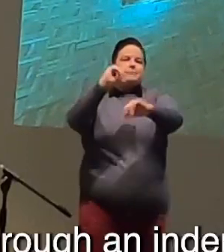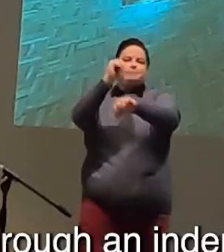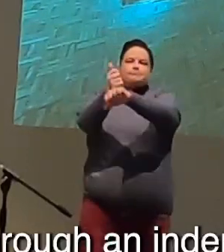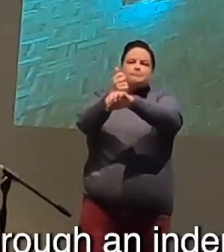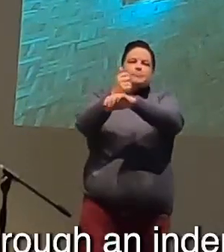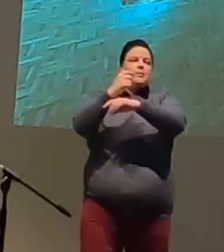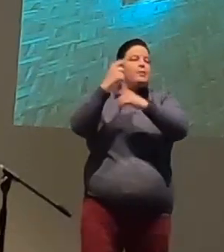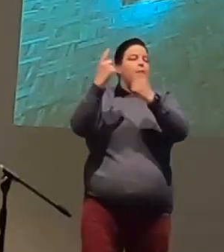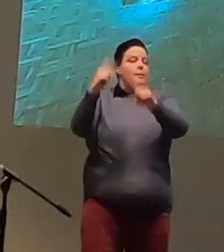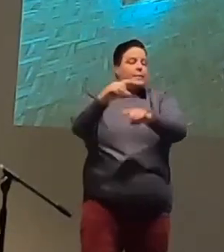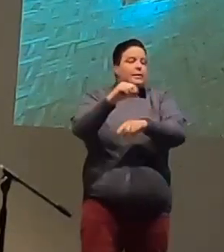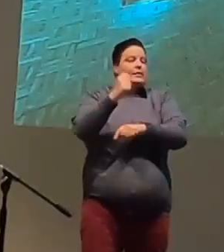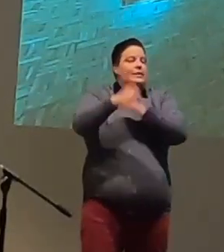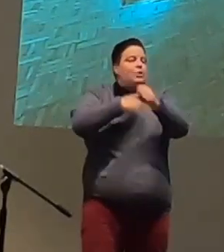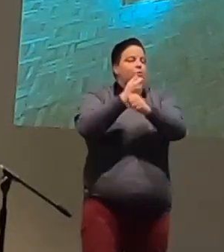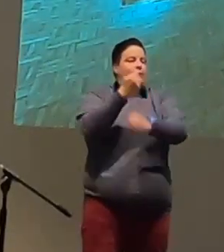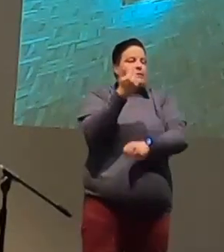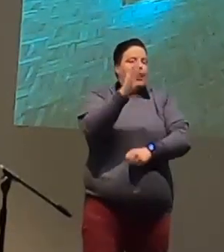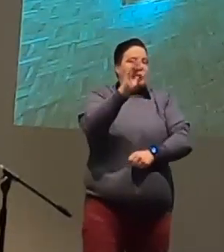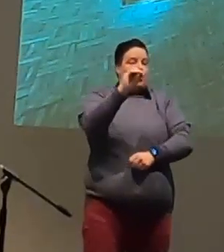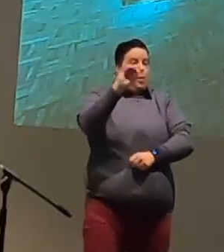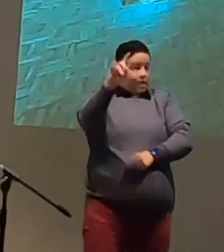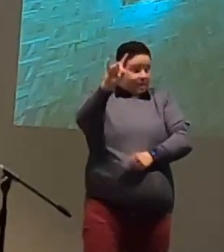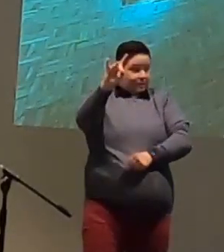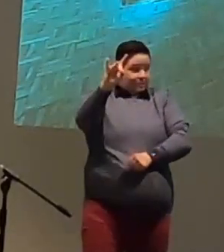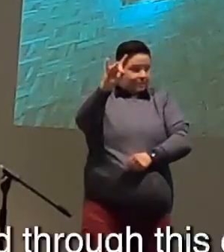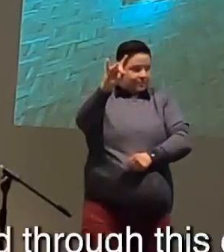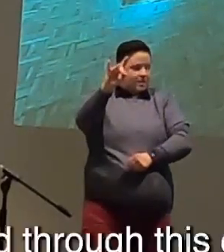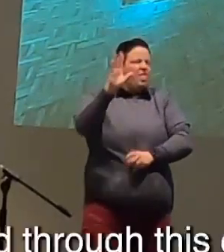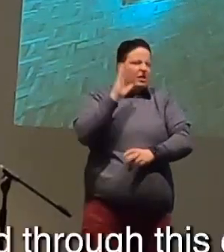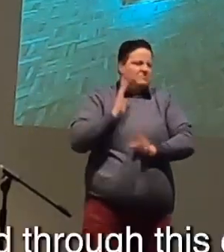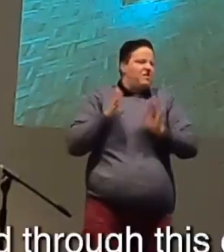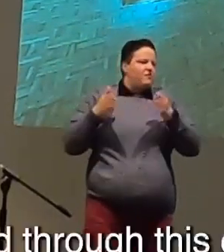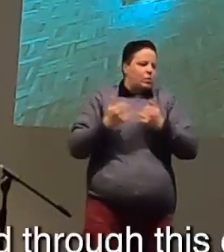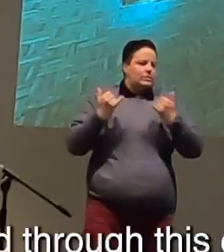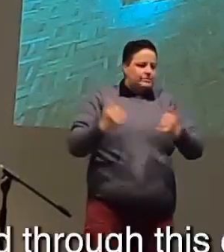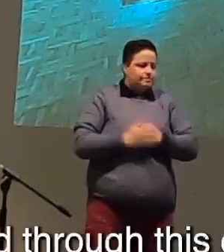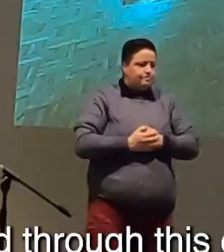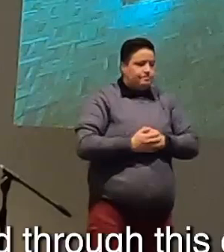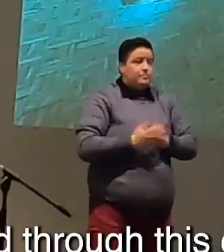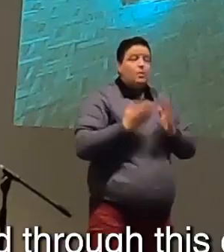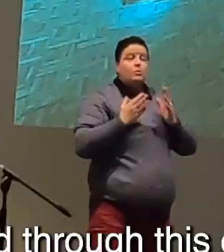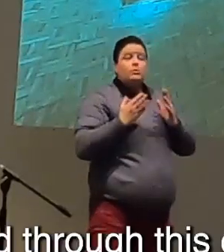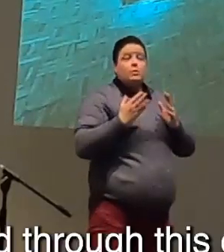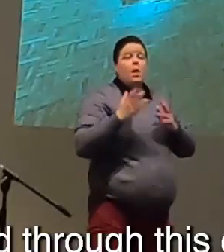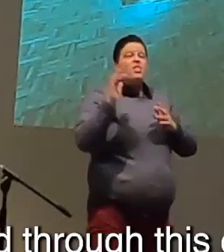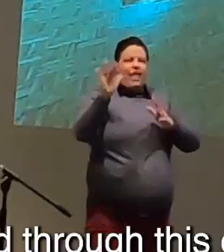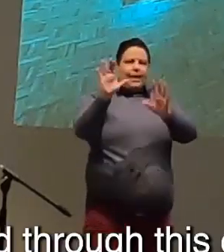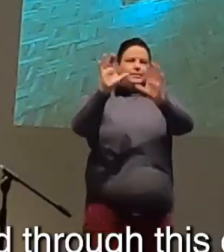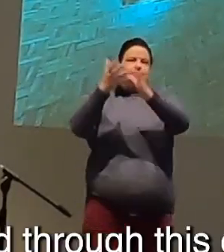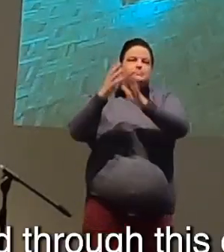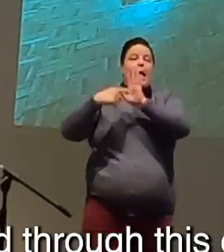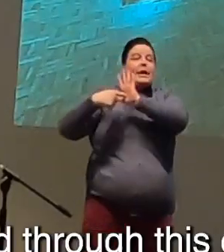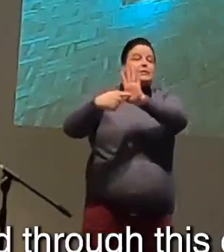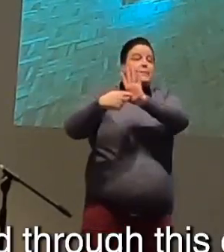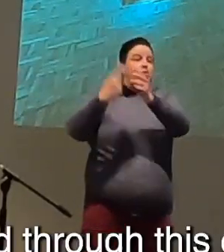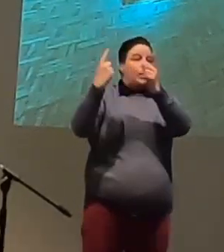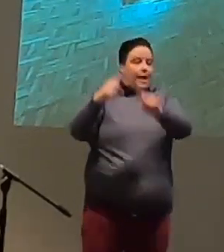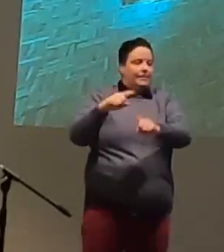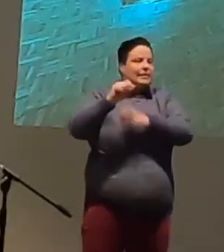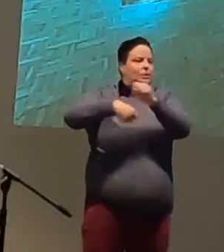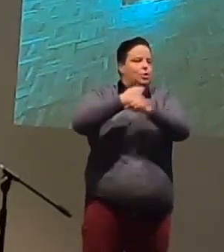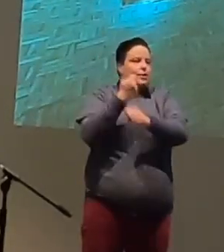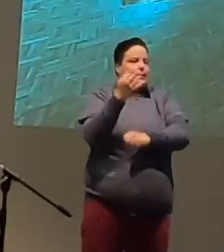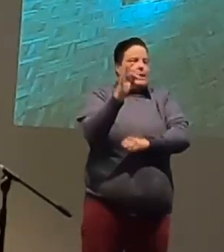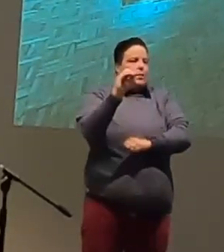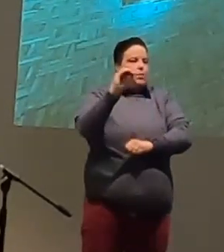in 1908, which is going to be our focus. And through this exhibition that they had in 1908, they